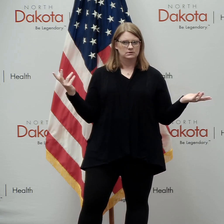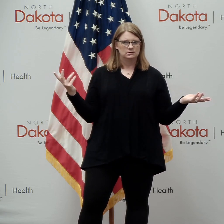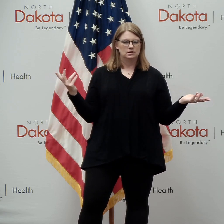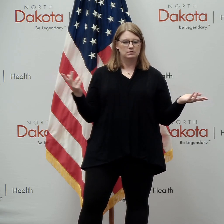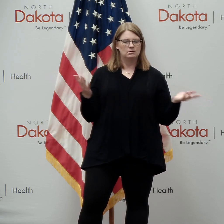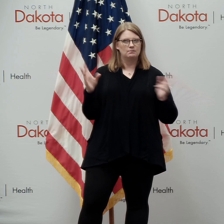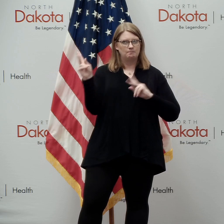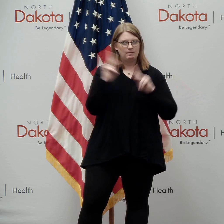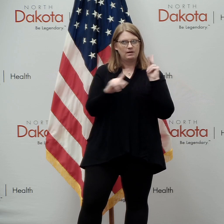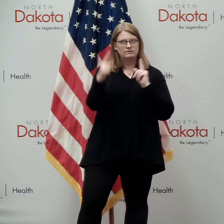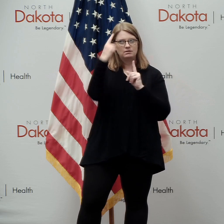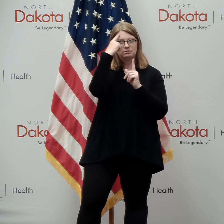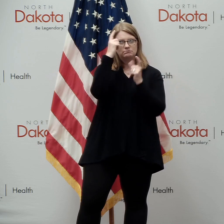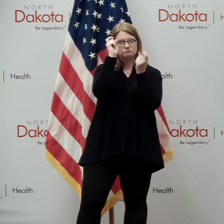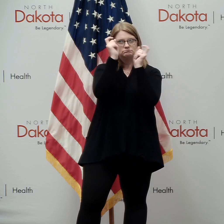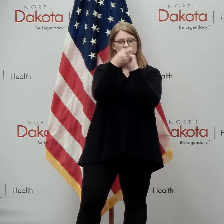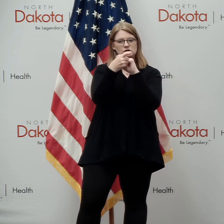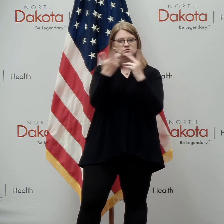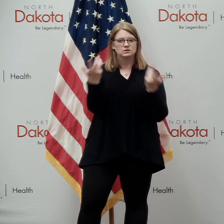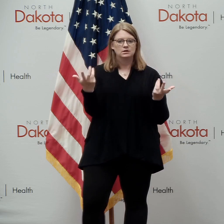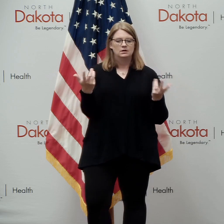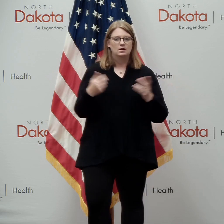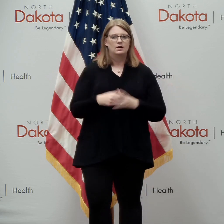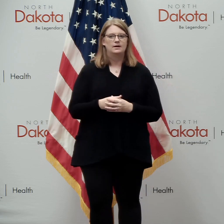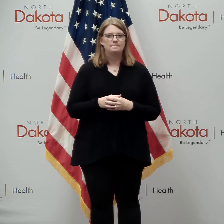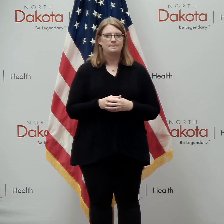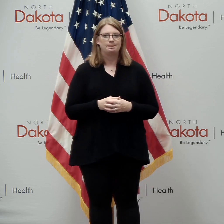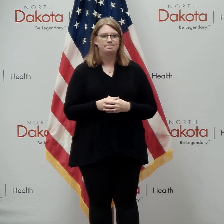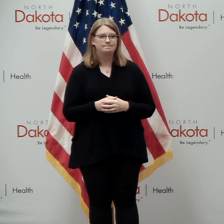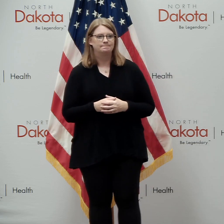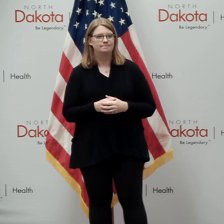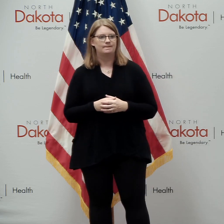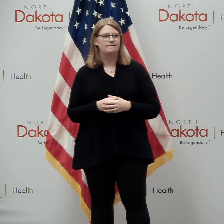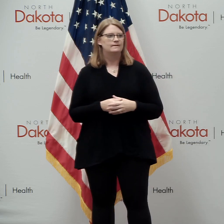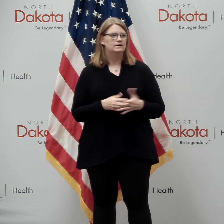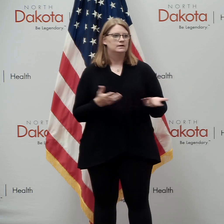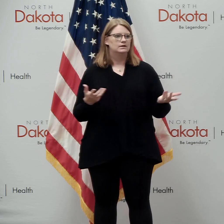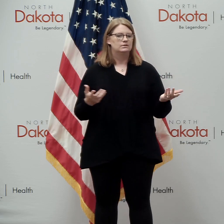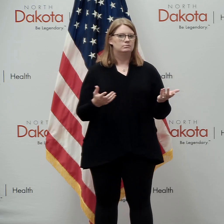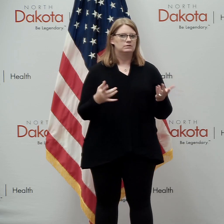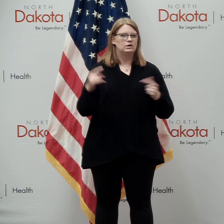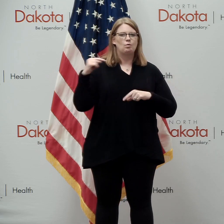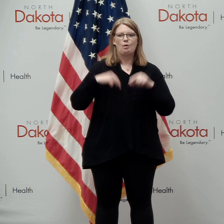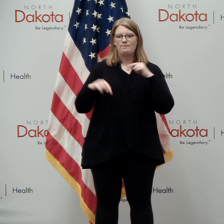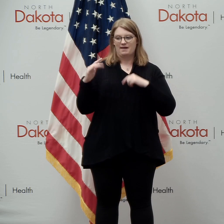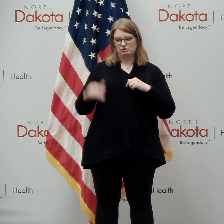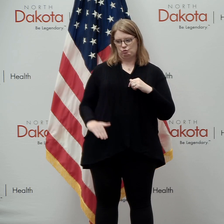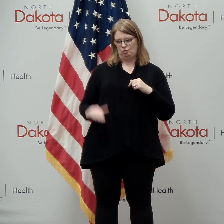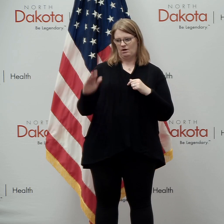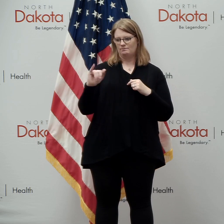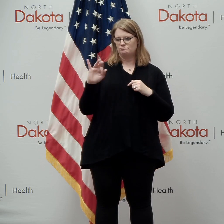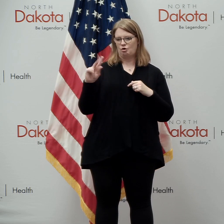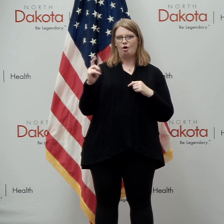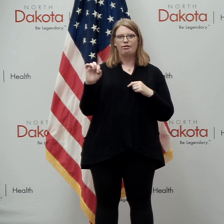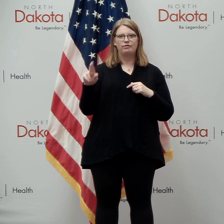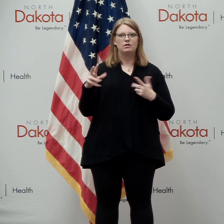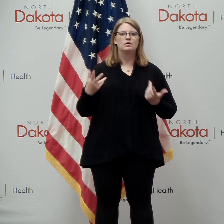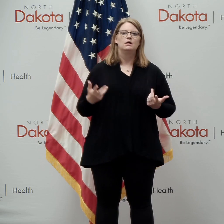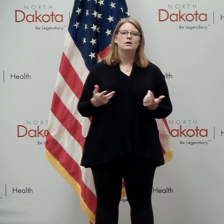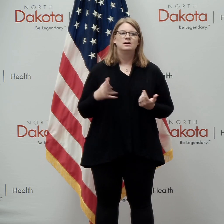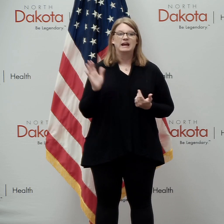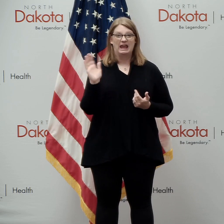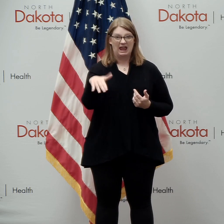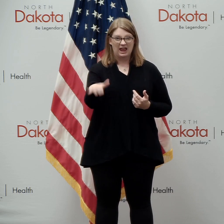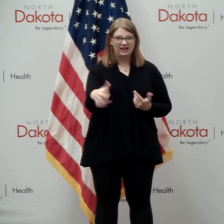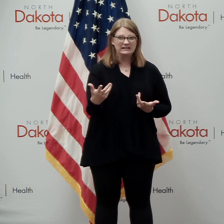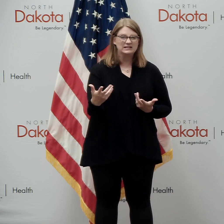think differently. But I would say back on the weather example, I've seen this all the way back to growing up in Arthur. I mean, if you said, hey, we think